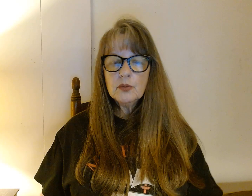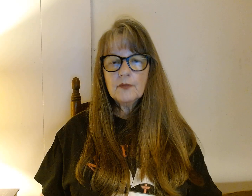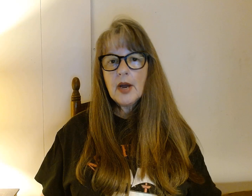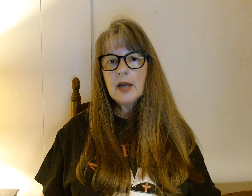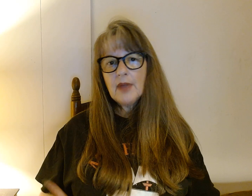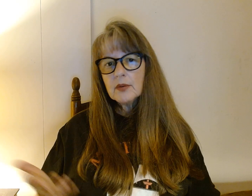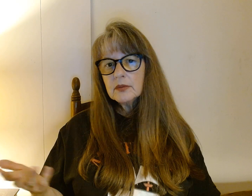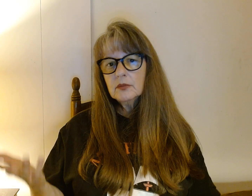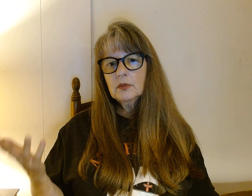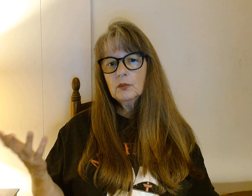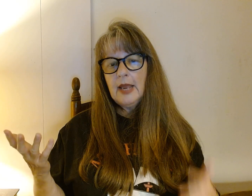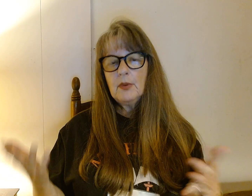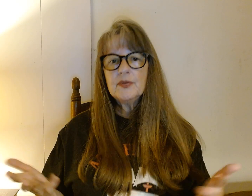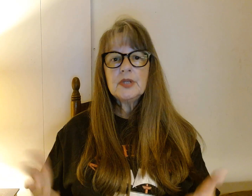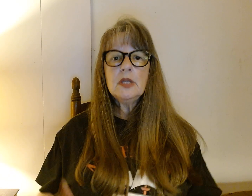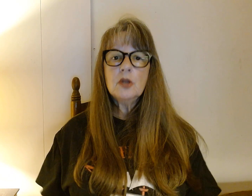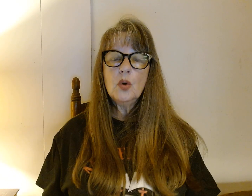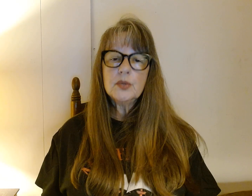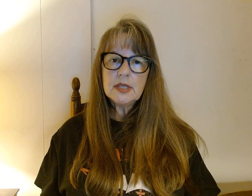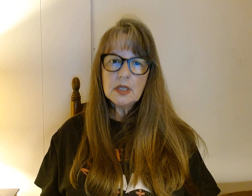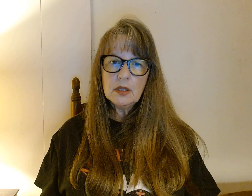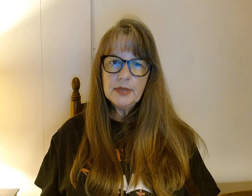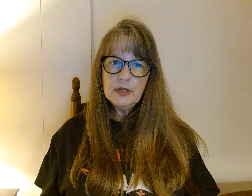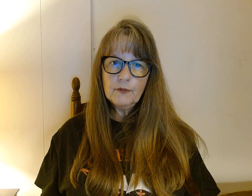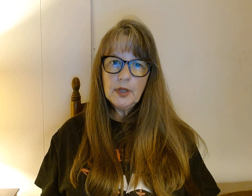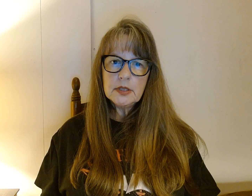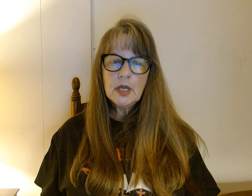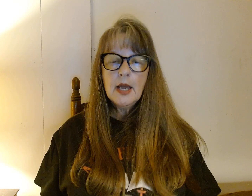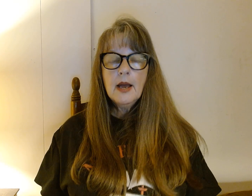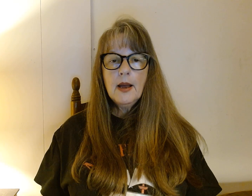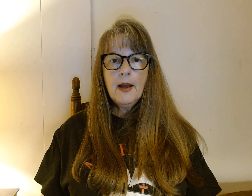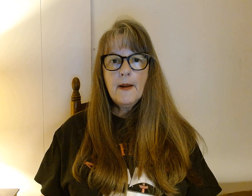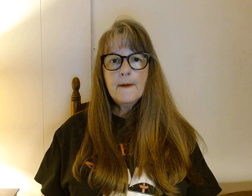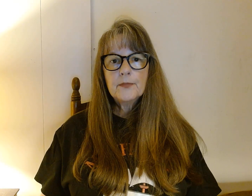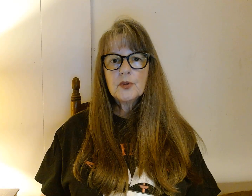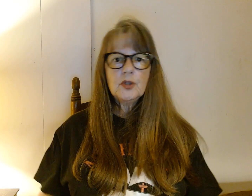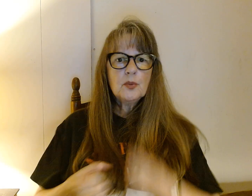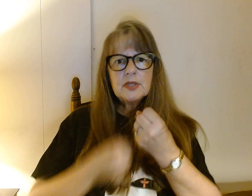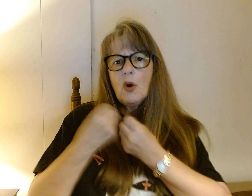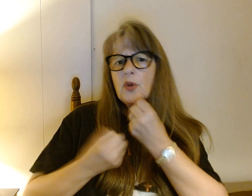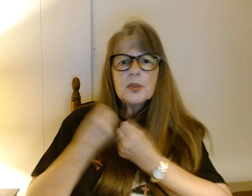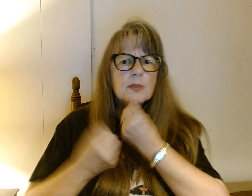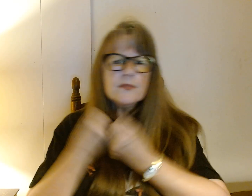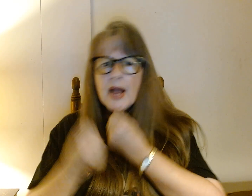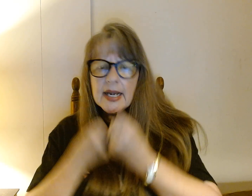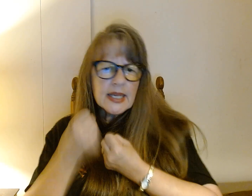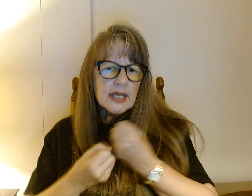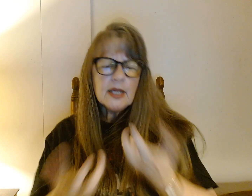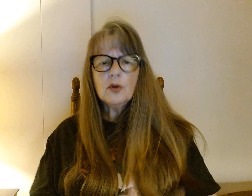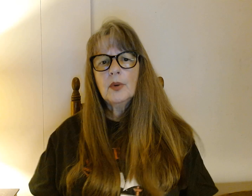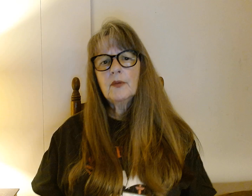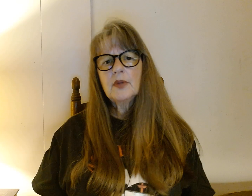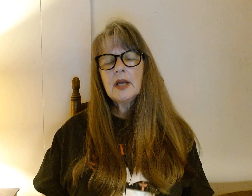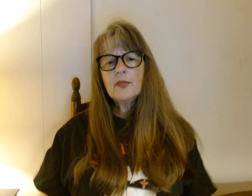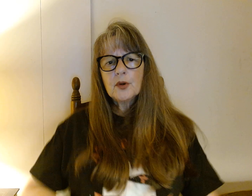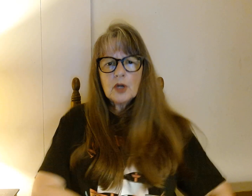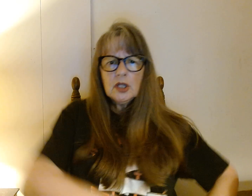fight, and we've seen those, that's a little bit different. So then you would say, oh, there was some fighting or whatever. They got their